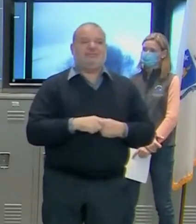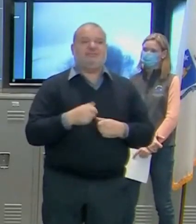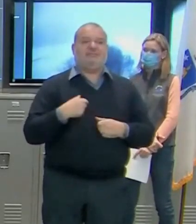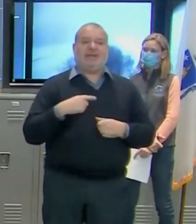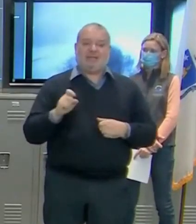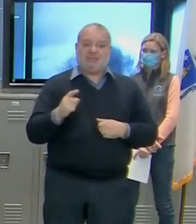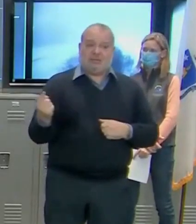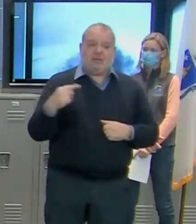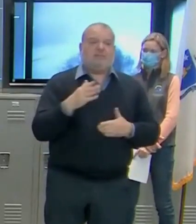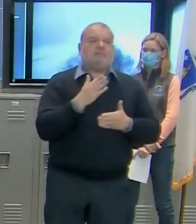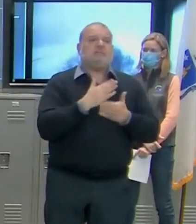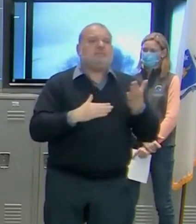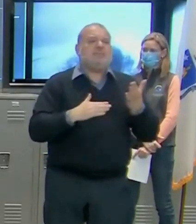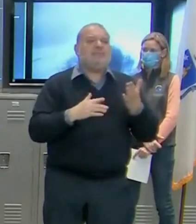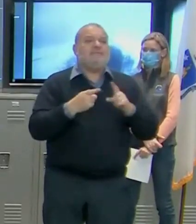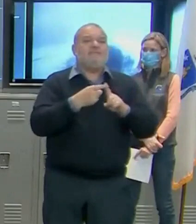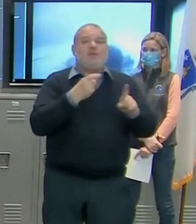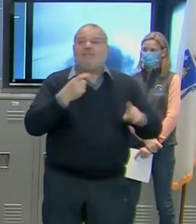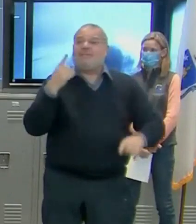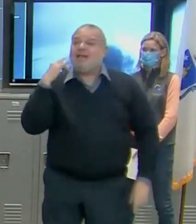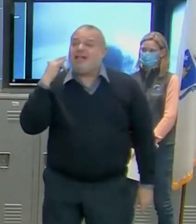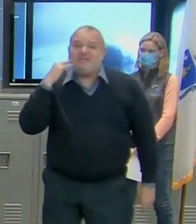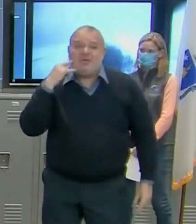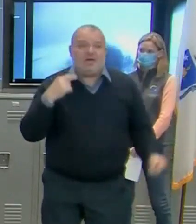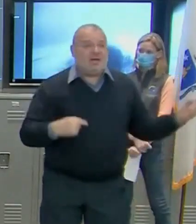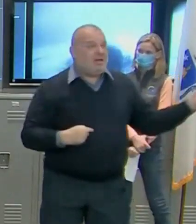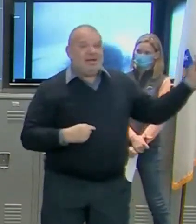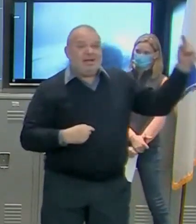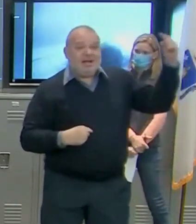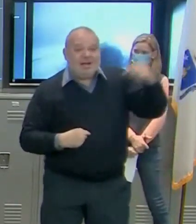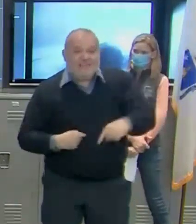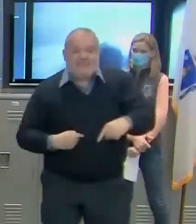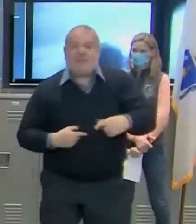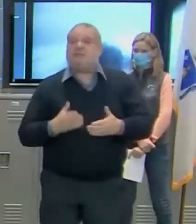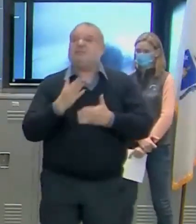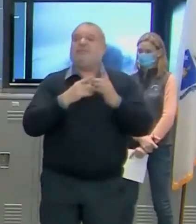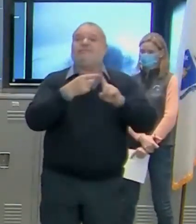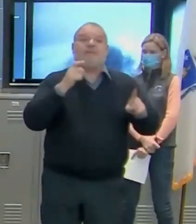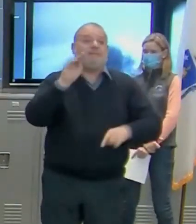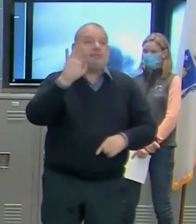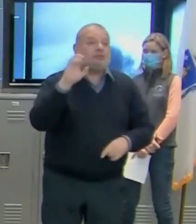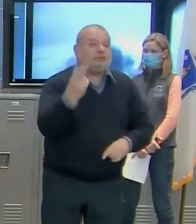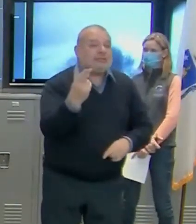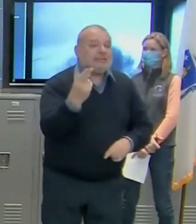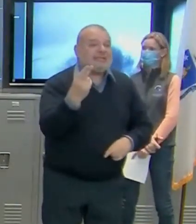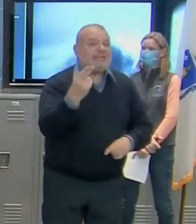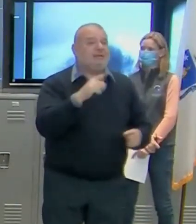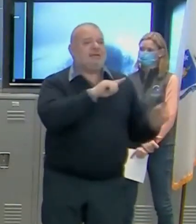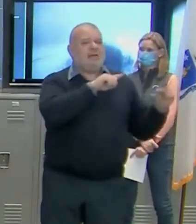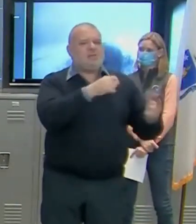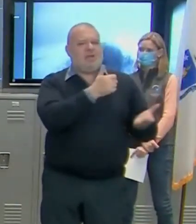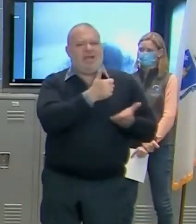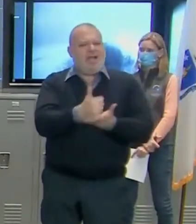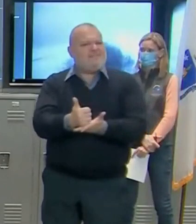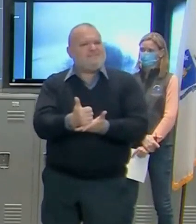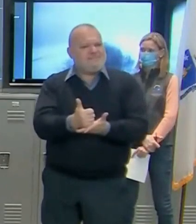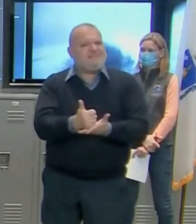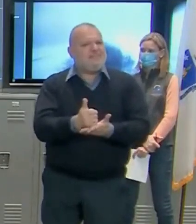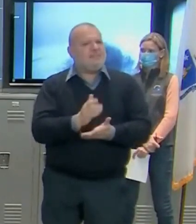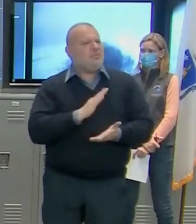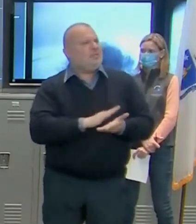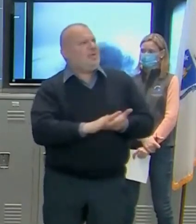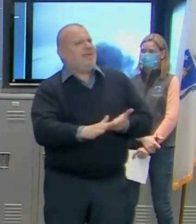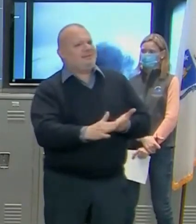from Canada, Michigan, Florida, have come up here to aid Eversource and its customers. We have just actually released crews